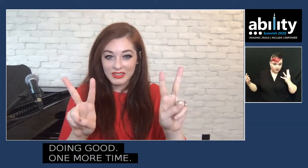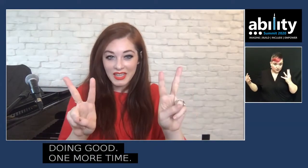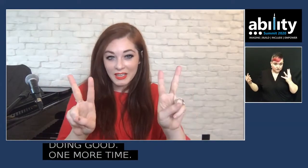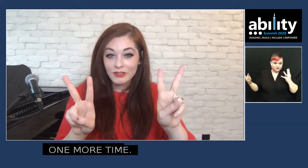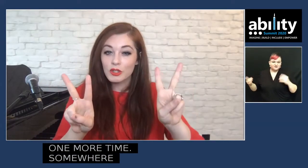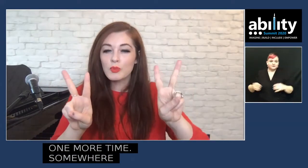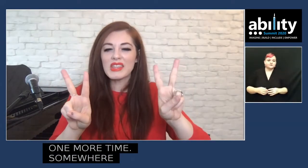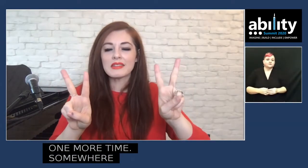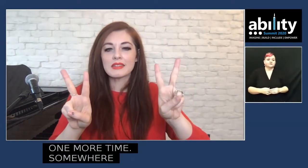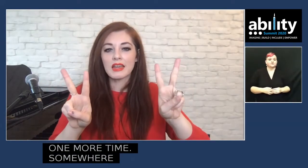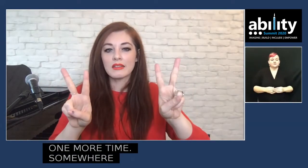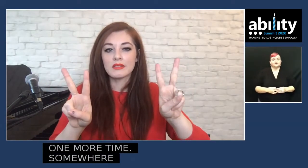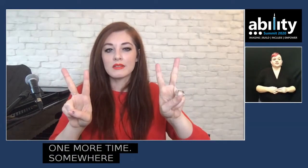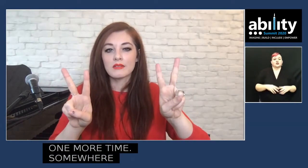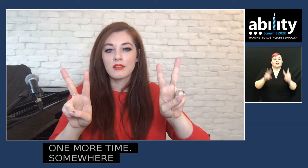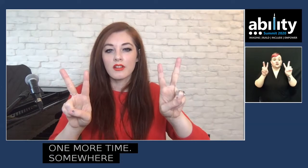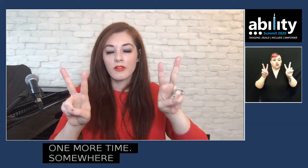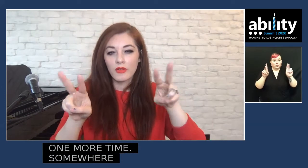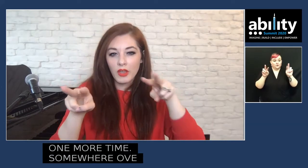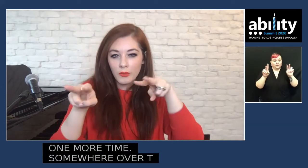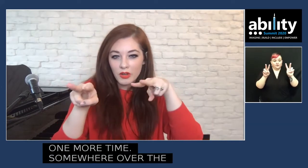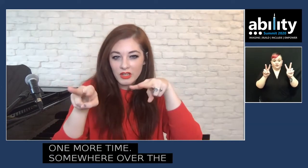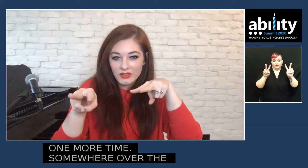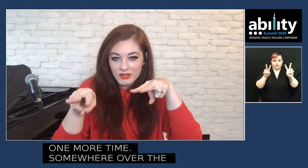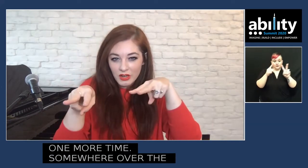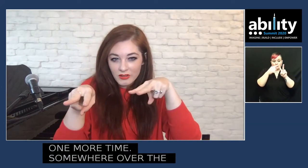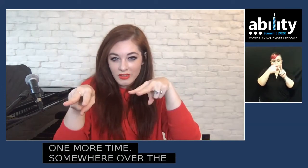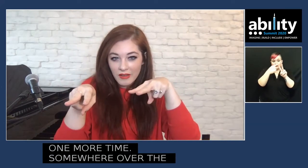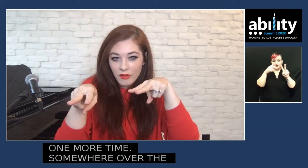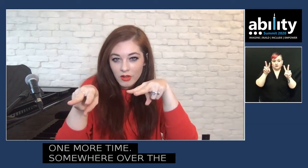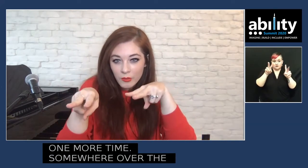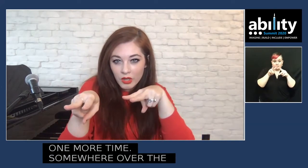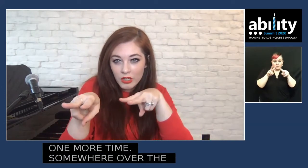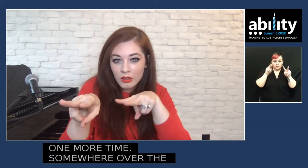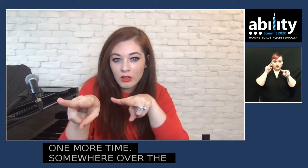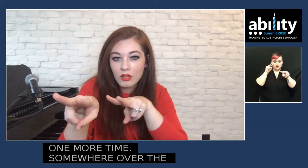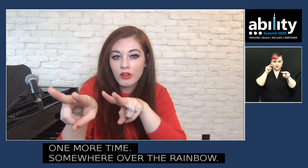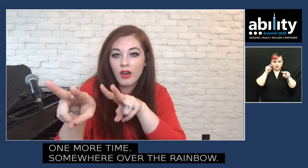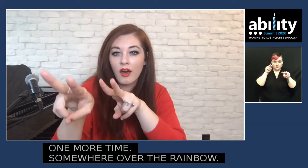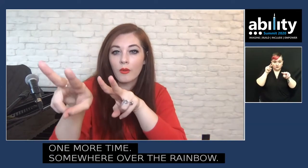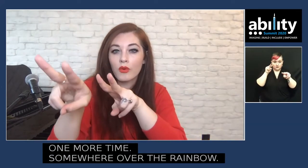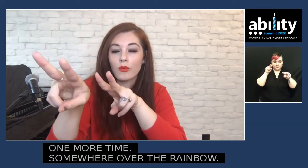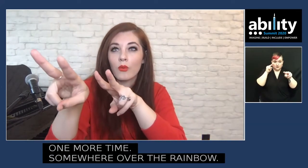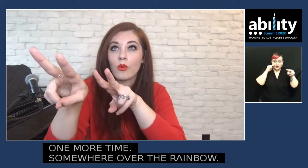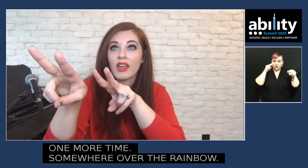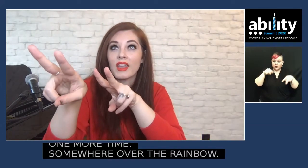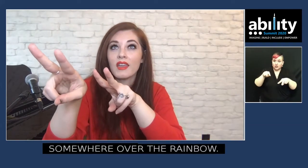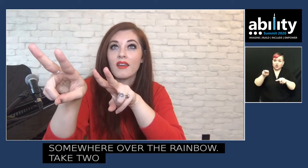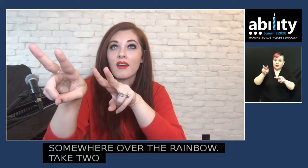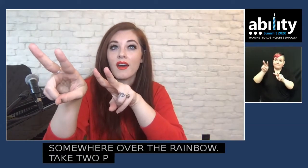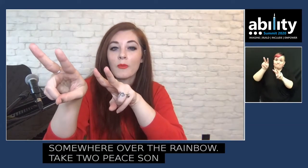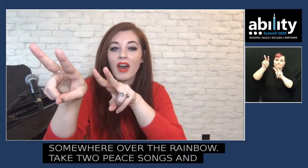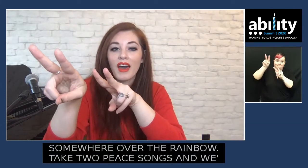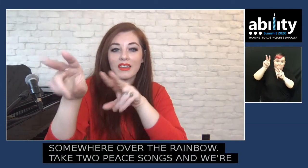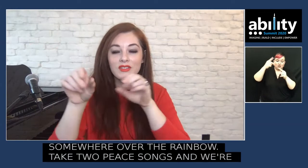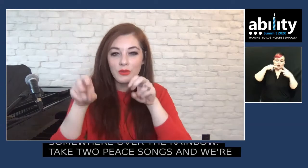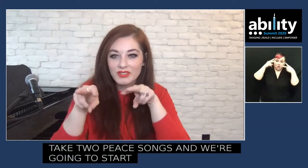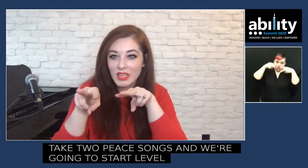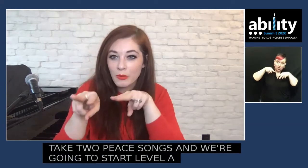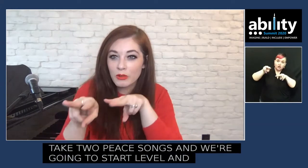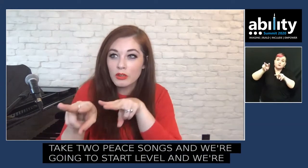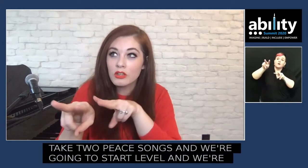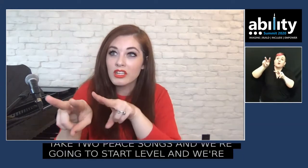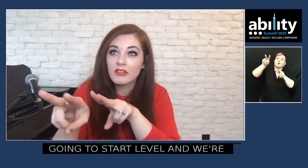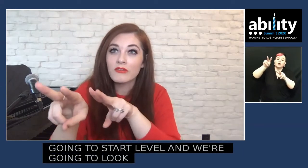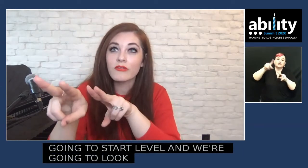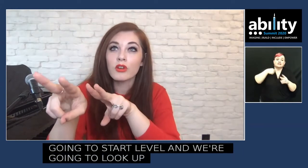now you're going to take 2 peace signs and we're going to start level and we're going to look up, way up high. So